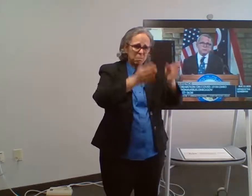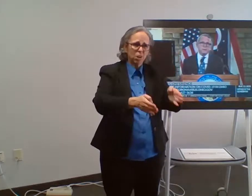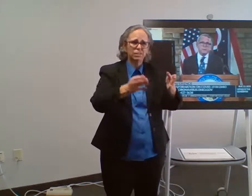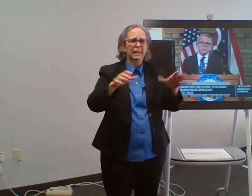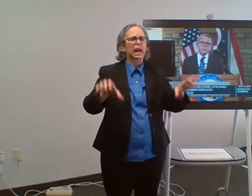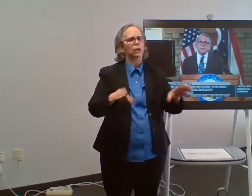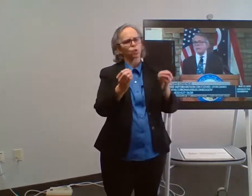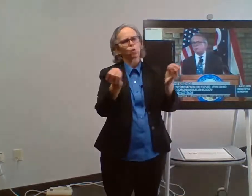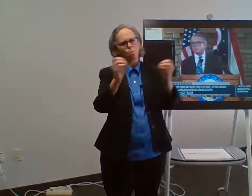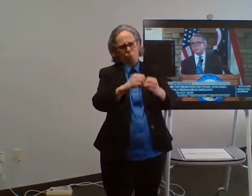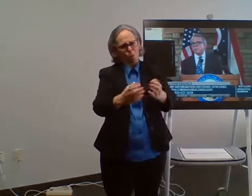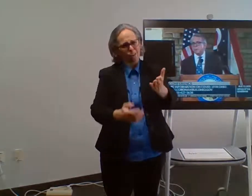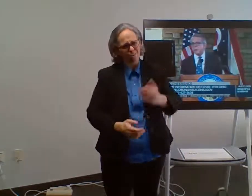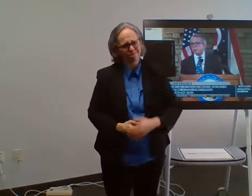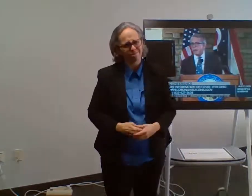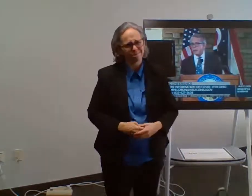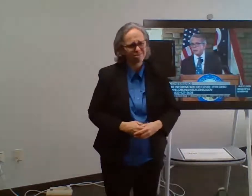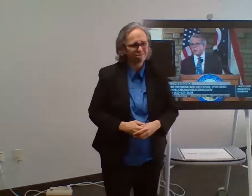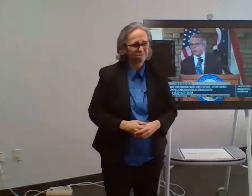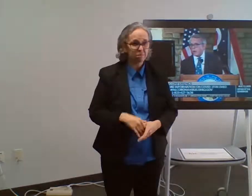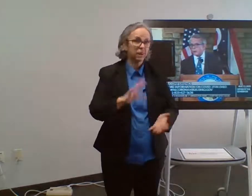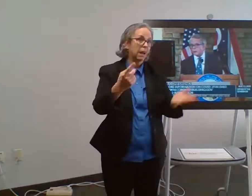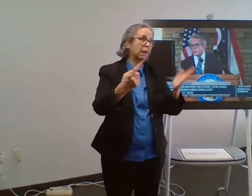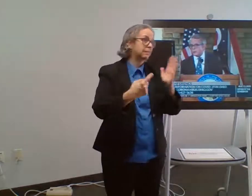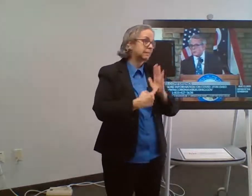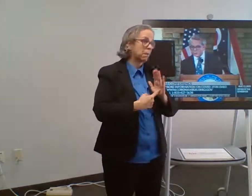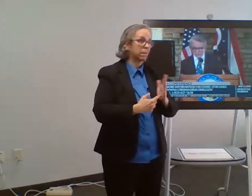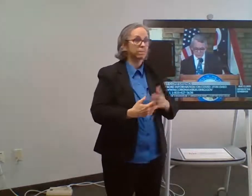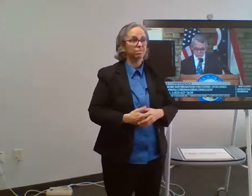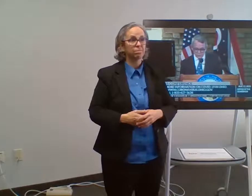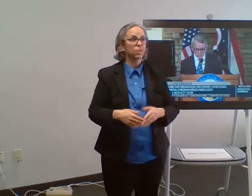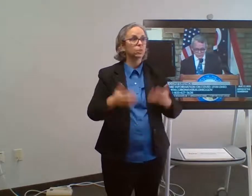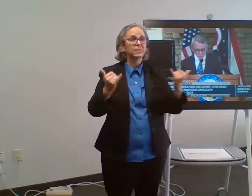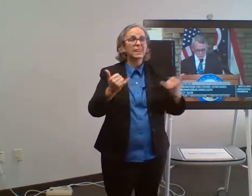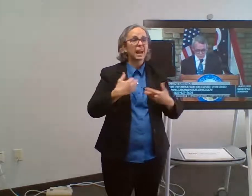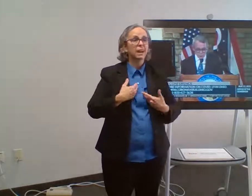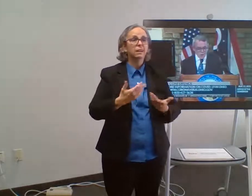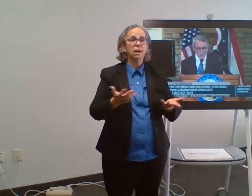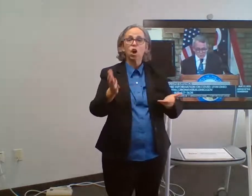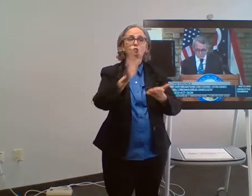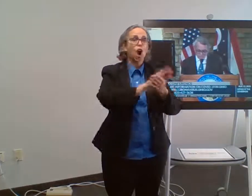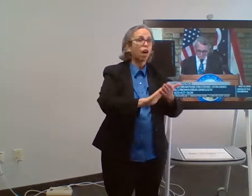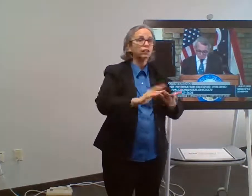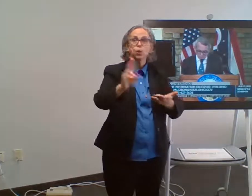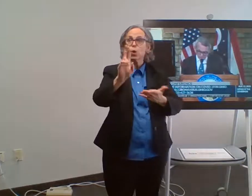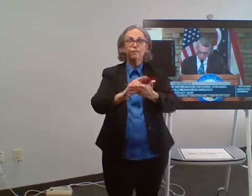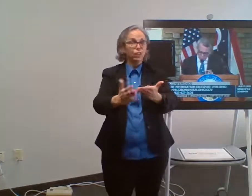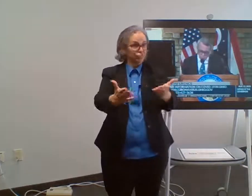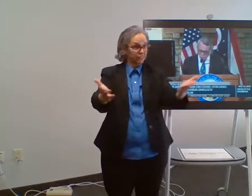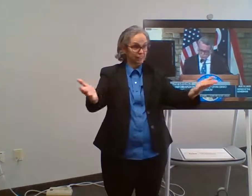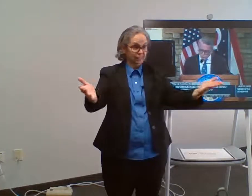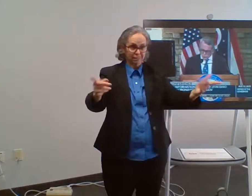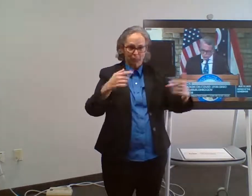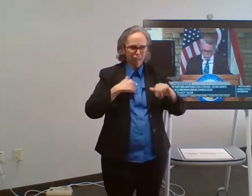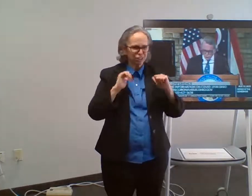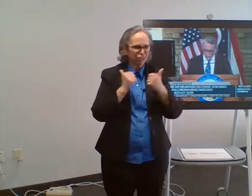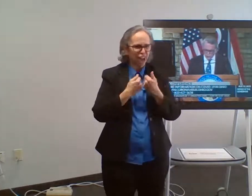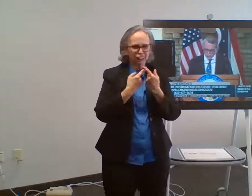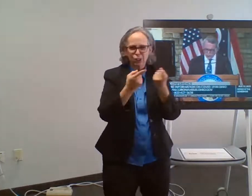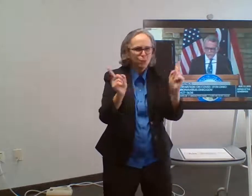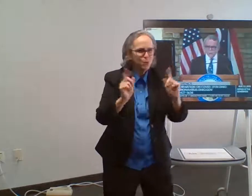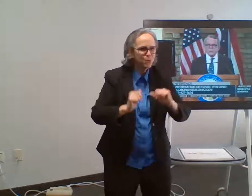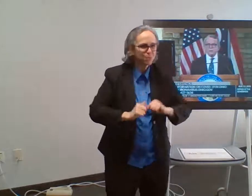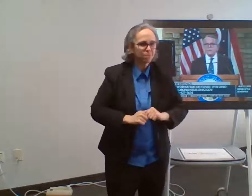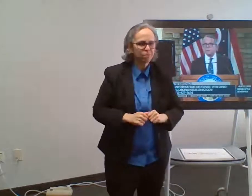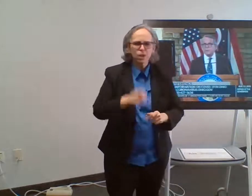I'll just give you a few examples. Today I'm challenging our colleges and universities, and we've got some great ones in Ohio, to come up with ways to recruit more